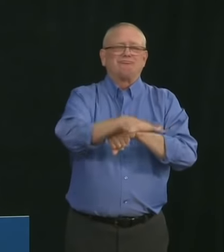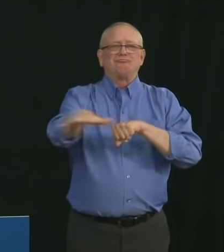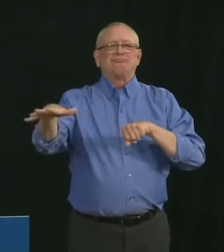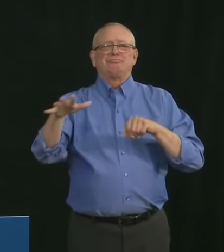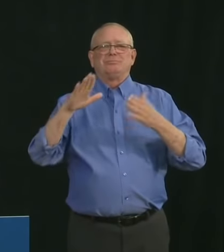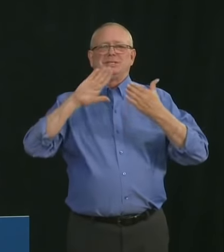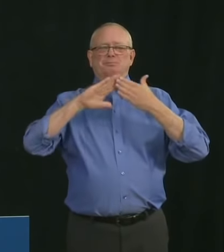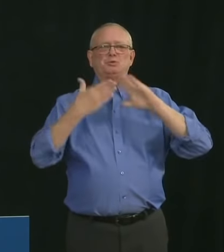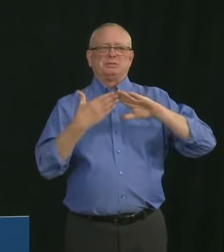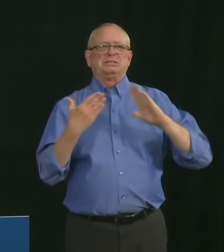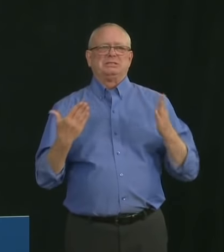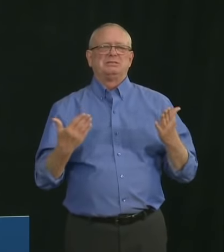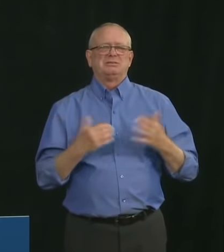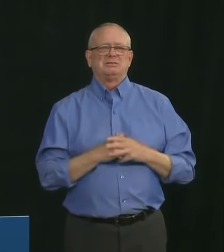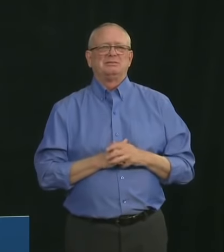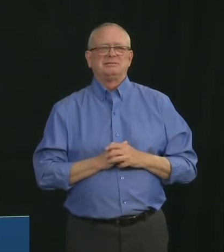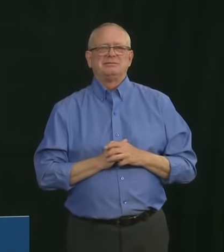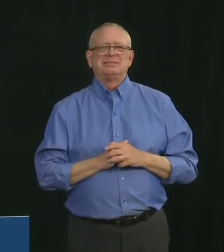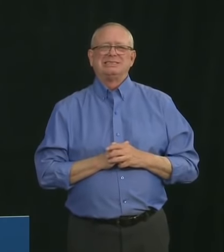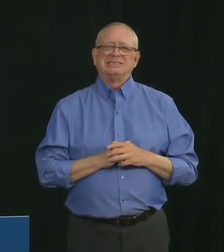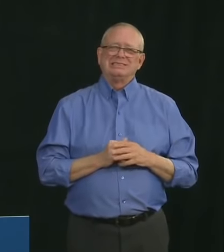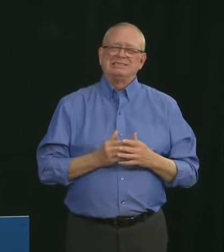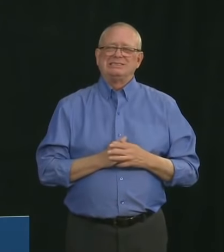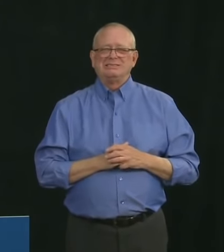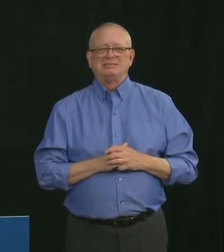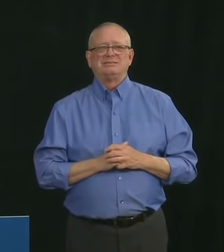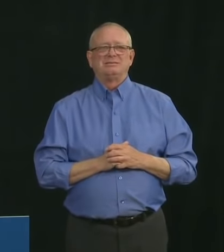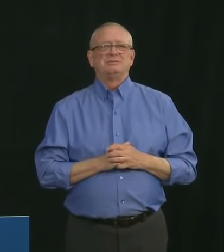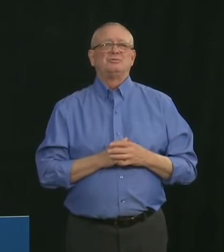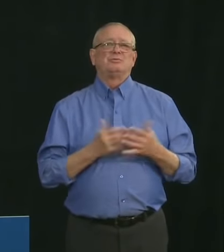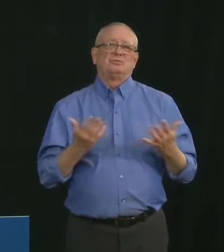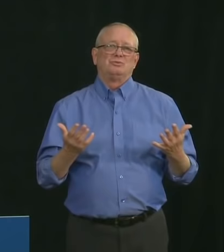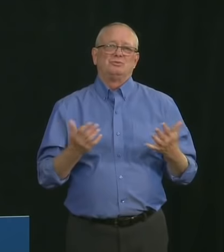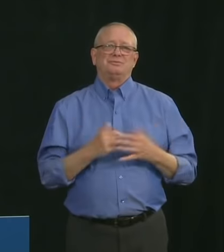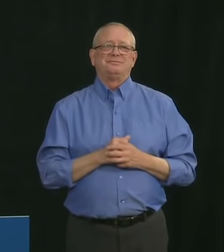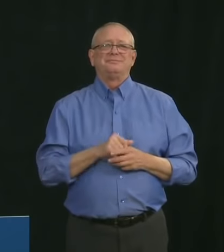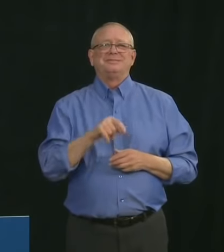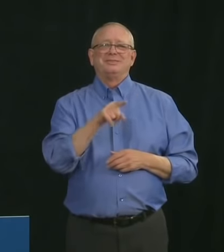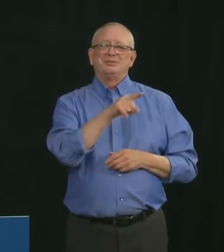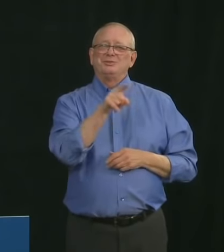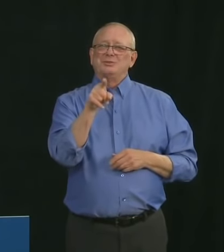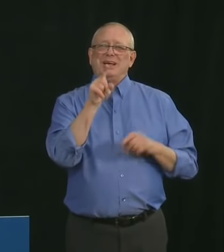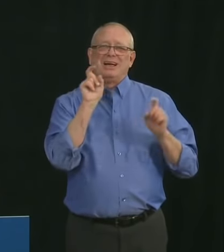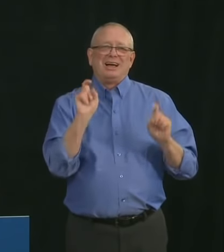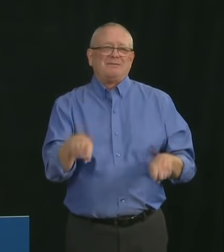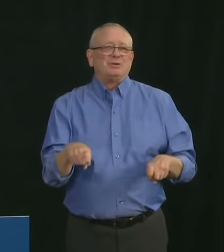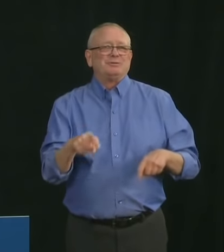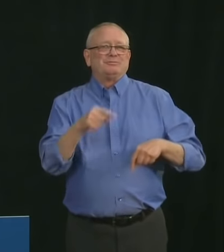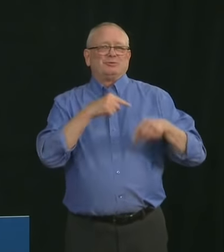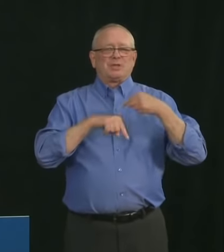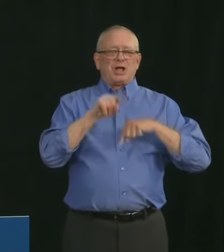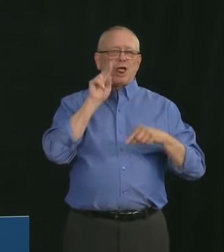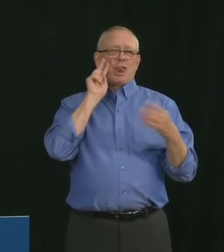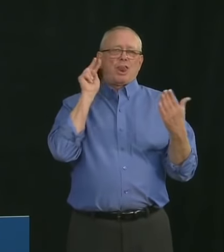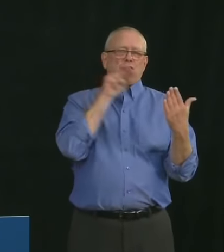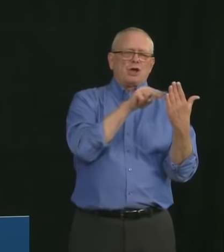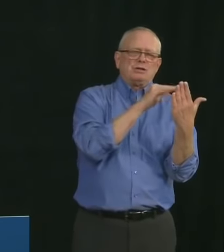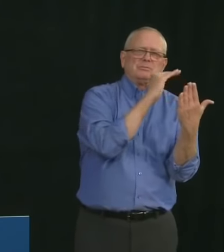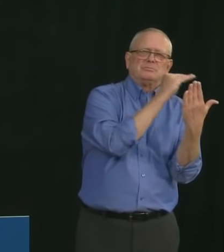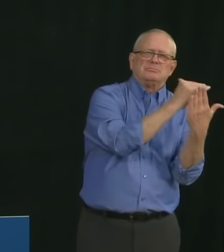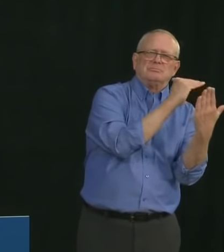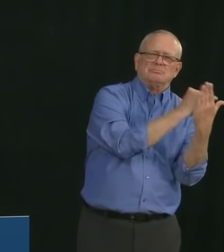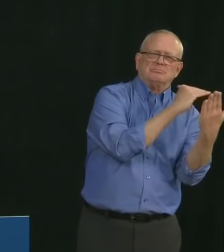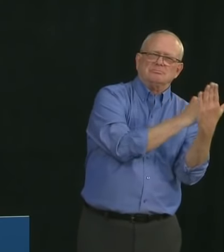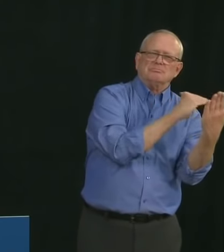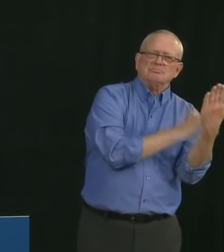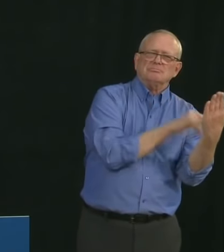that they would be required to go back and look at the order to determine if they are meeting those 4 requirements that they are legally required